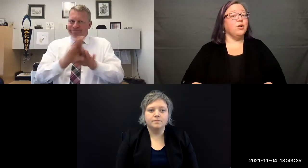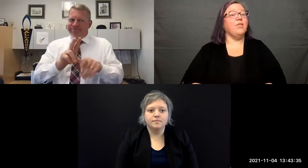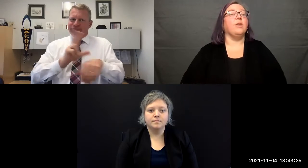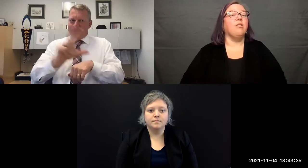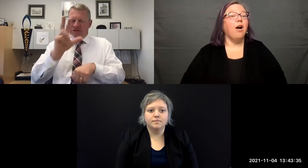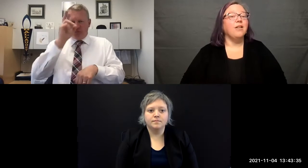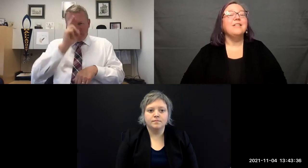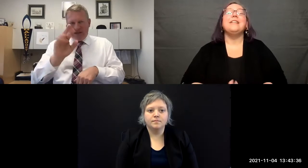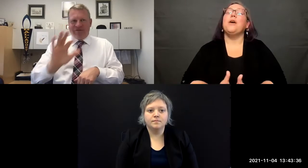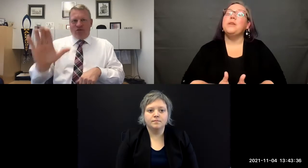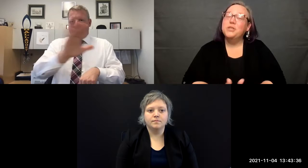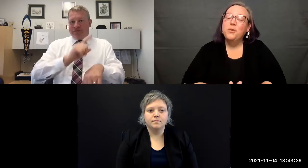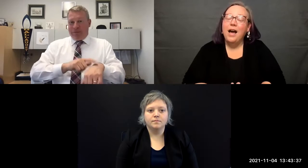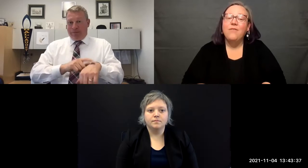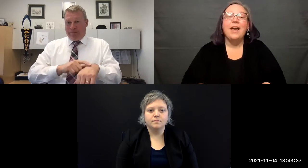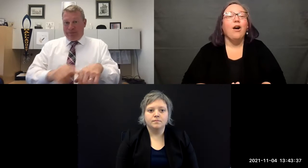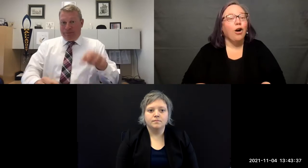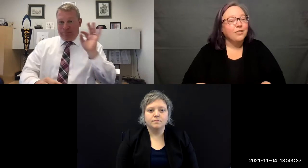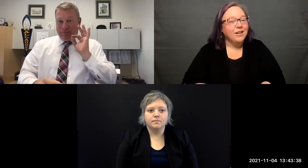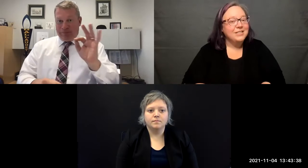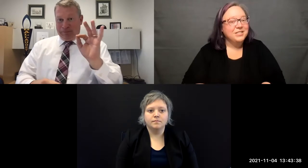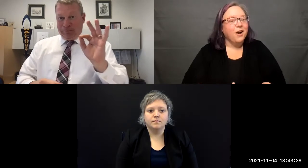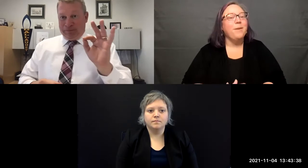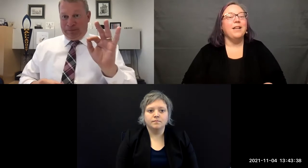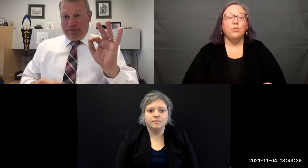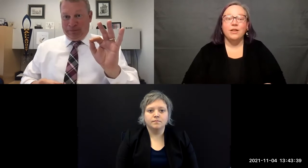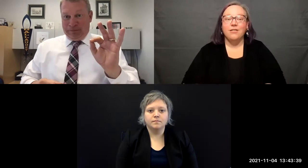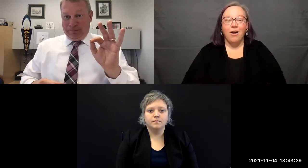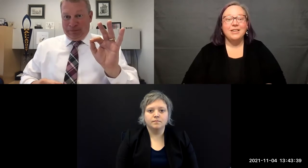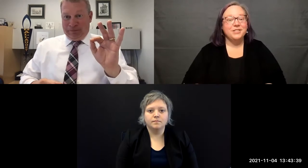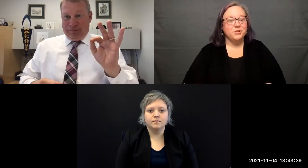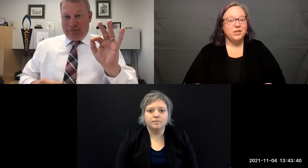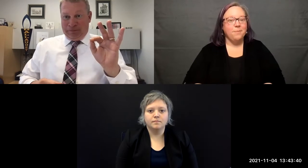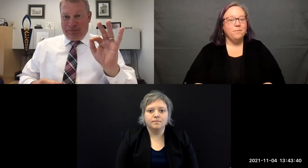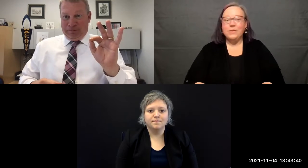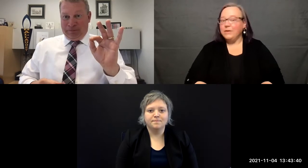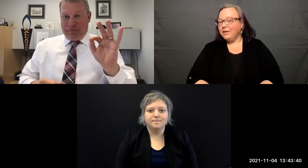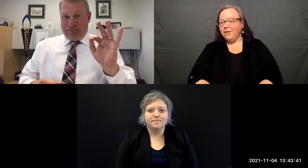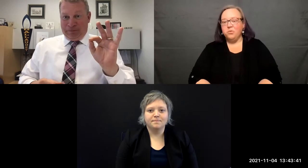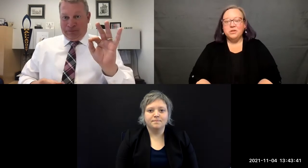at 3 o'clock. Now, we do have a hard line stop at 3 o'clock Eastern time. Everyone good?